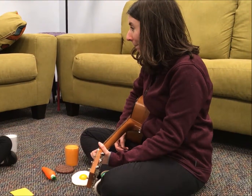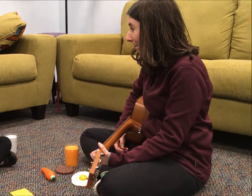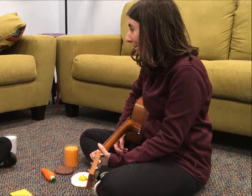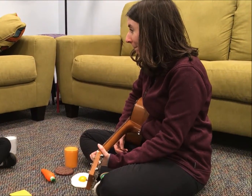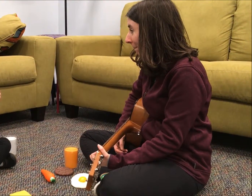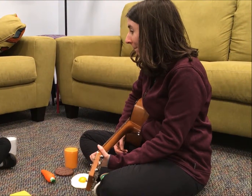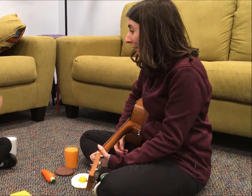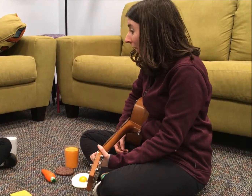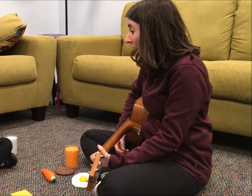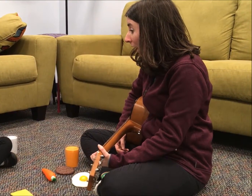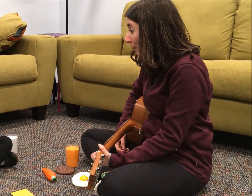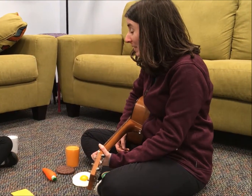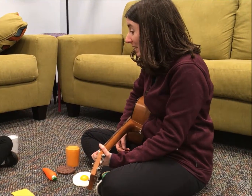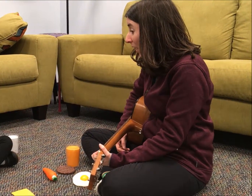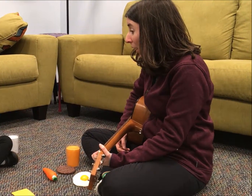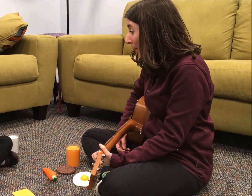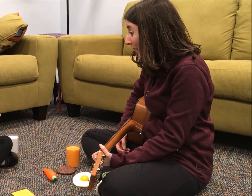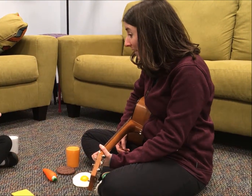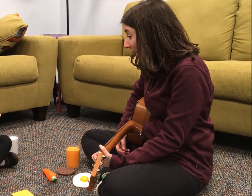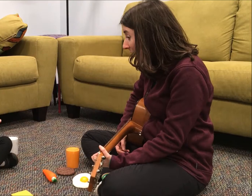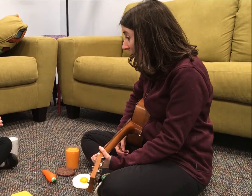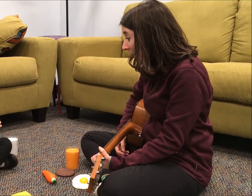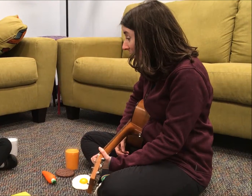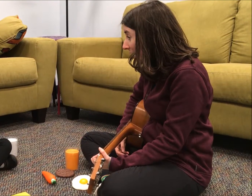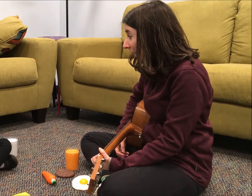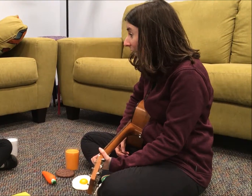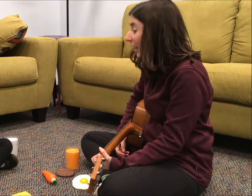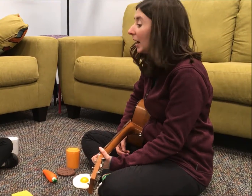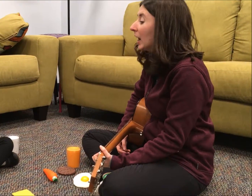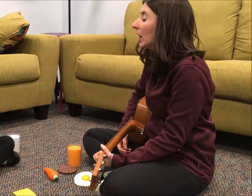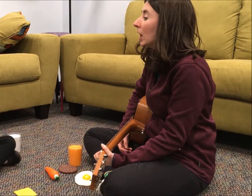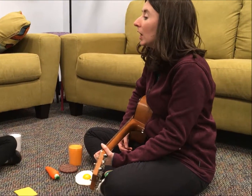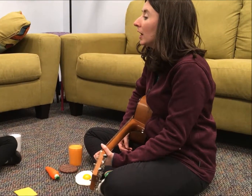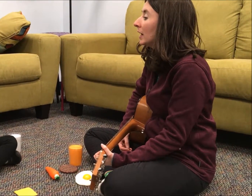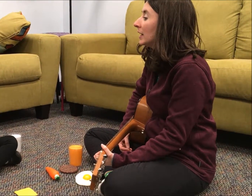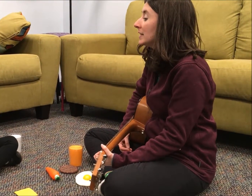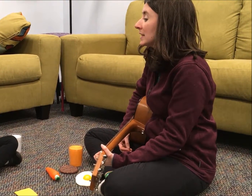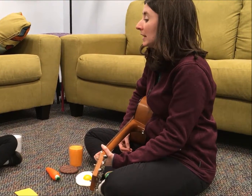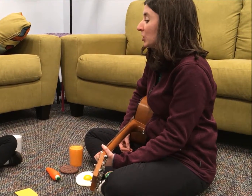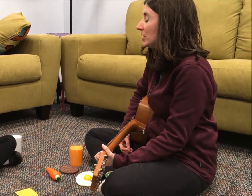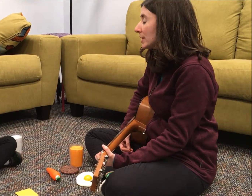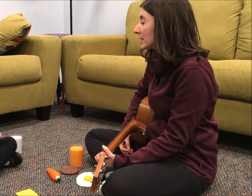Hot potato. A hot pancake. Is it delicious?